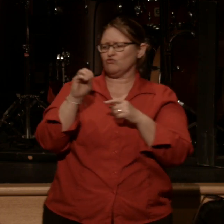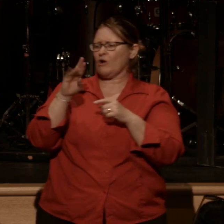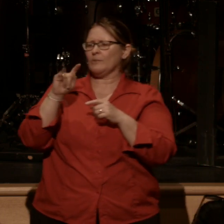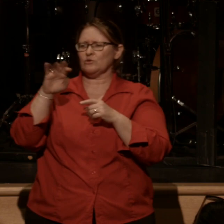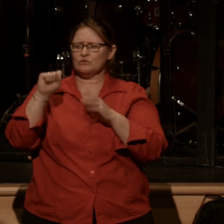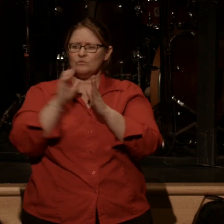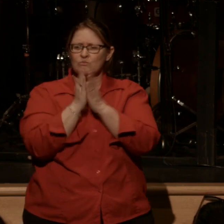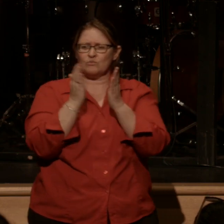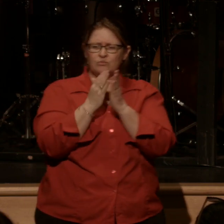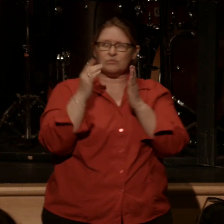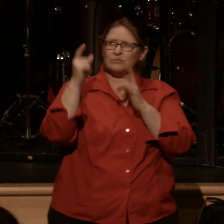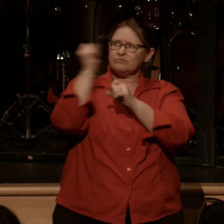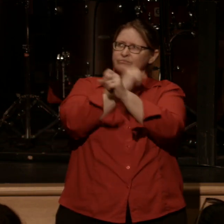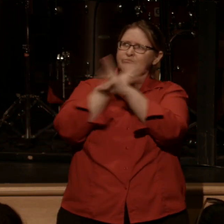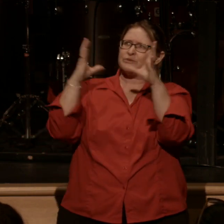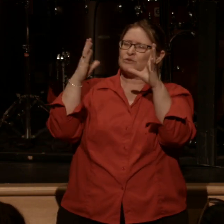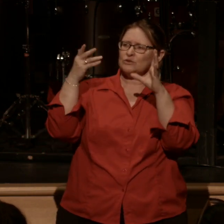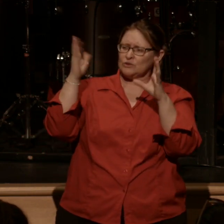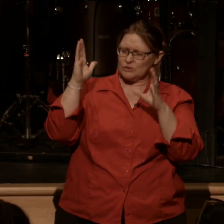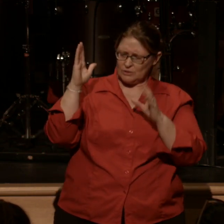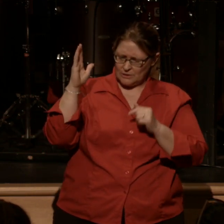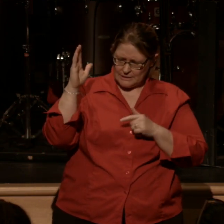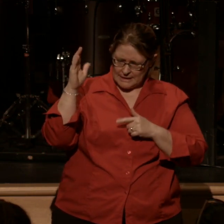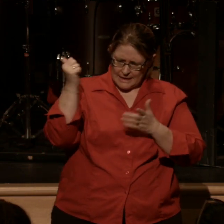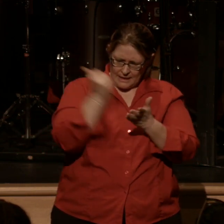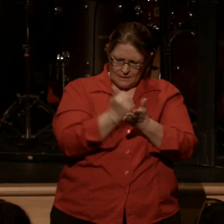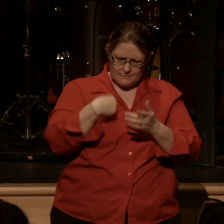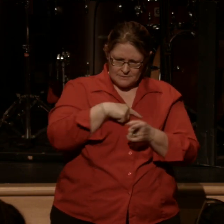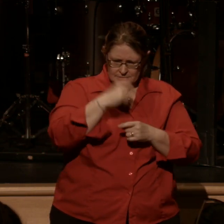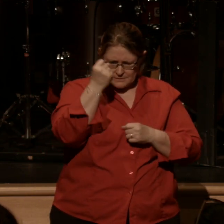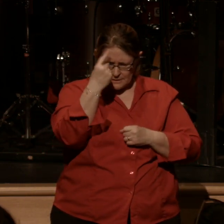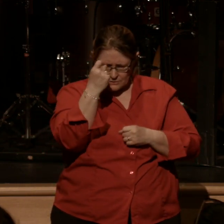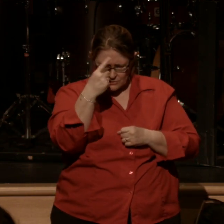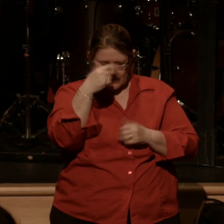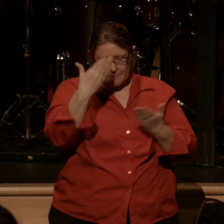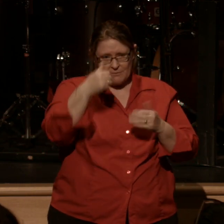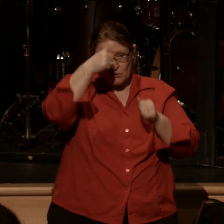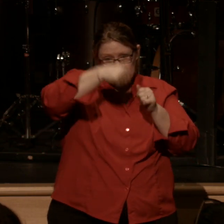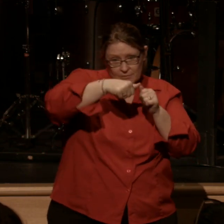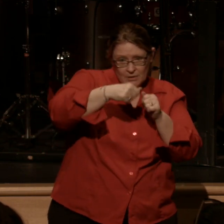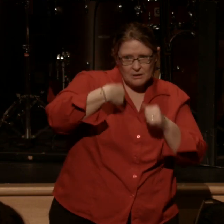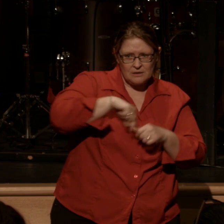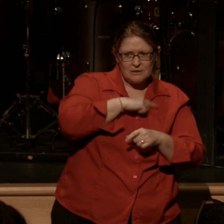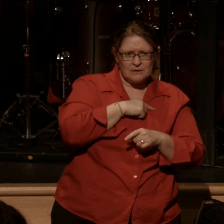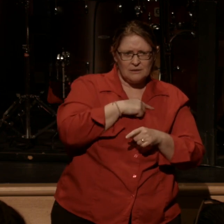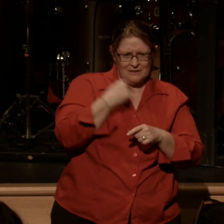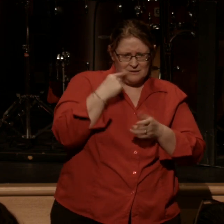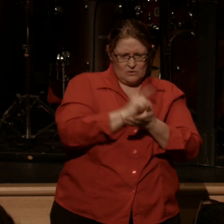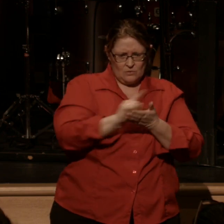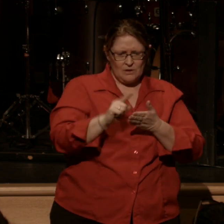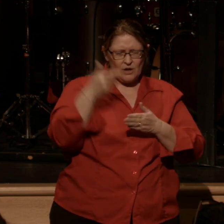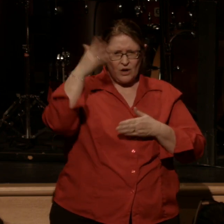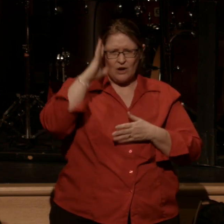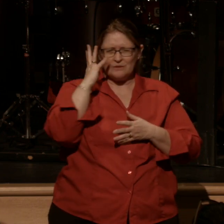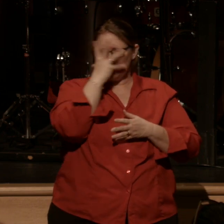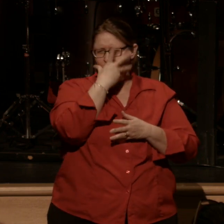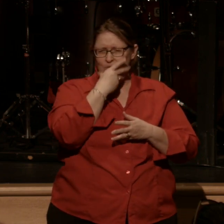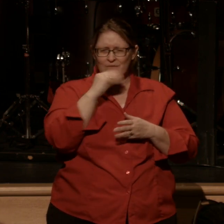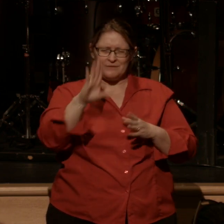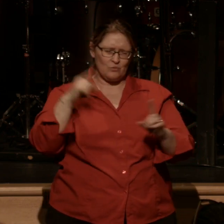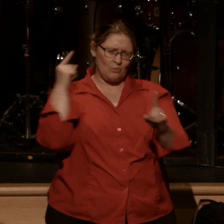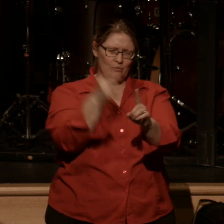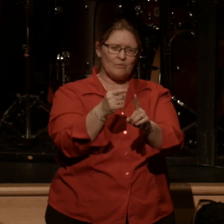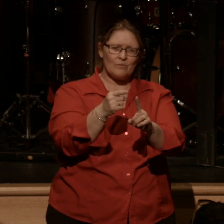Picture, helps us realize and understand, or maybe remind us, as it did me this week, just the beauty of God's